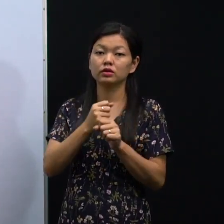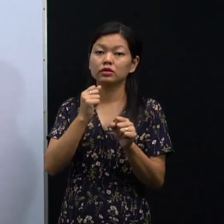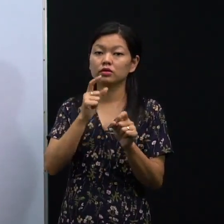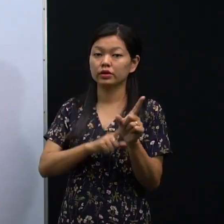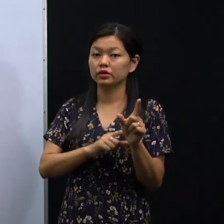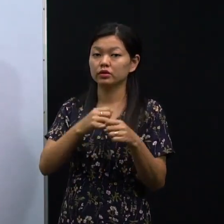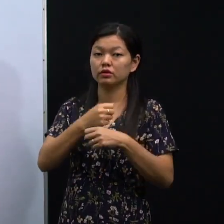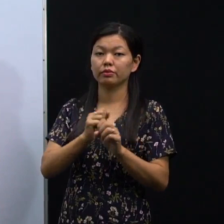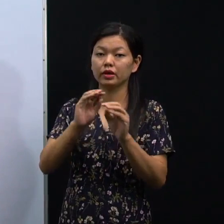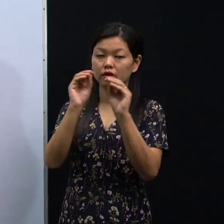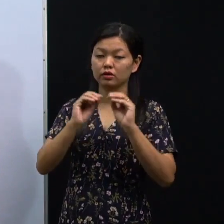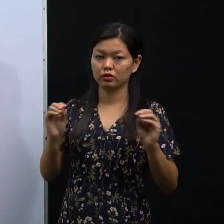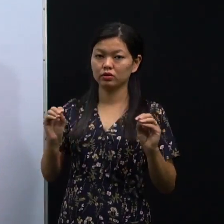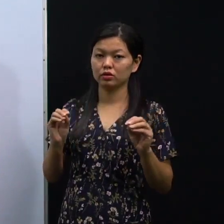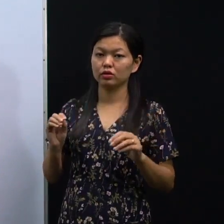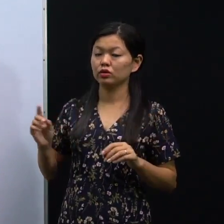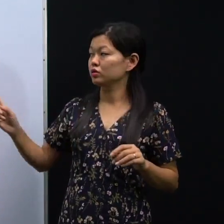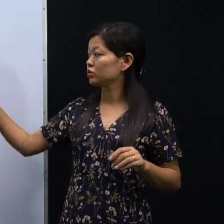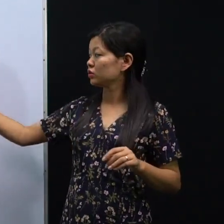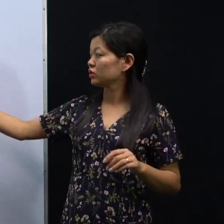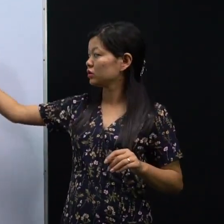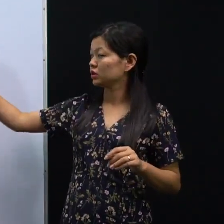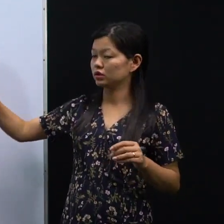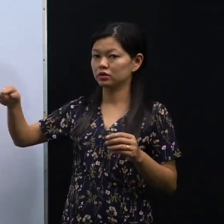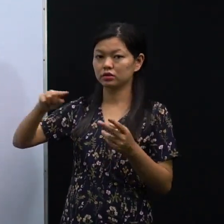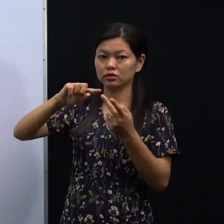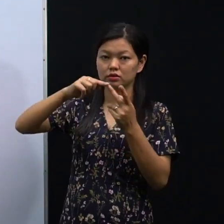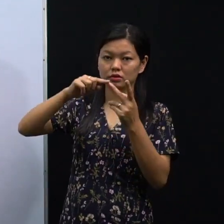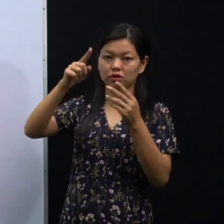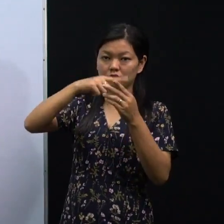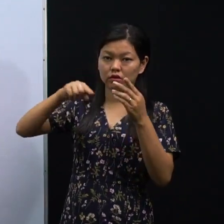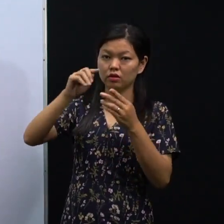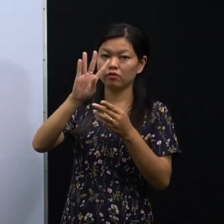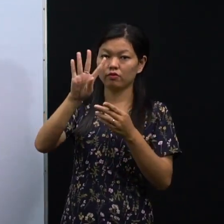know. And then these shells you have to keep in mind. Clear?